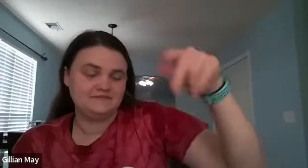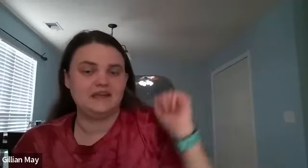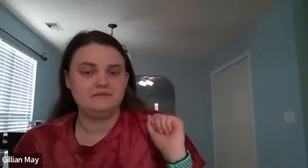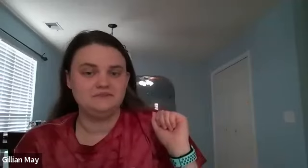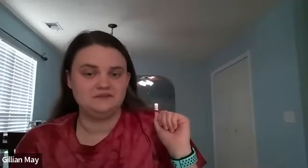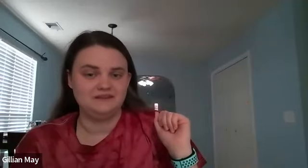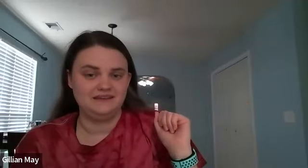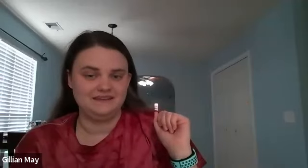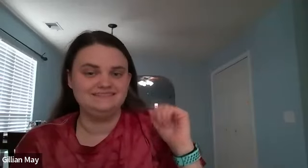Okay, I'm gonna do it again.